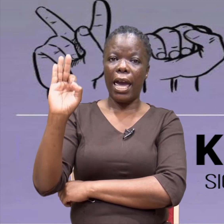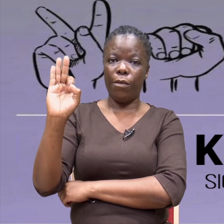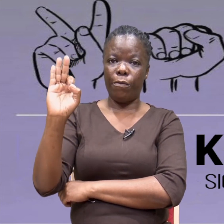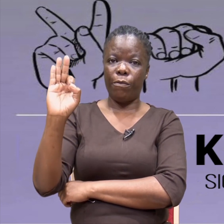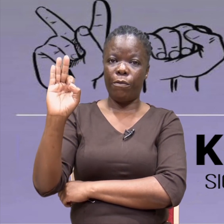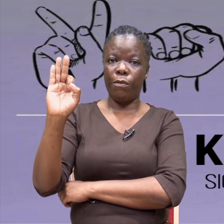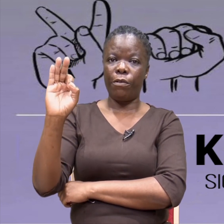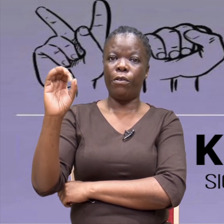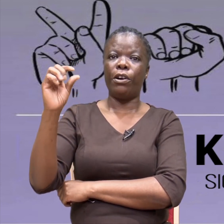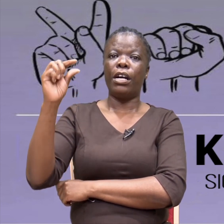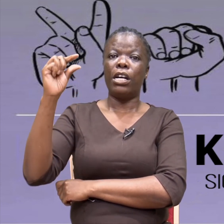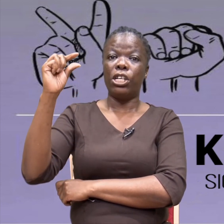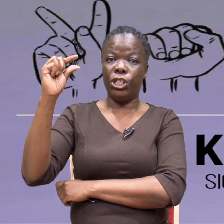F. G.